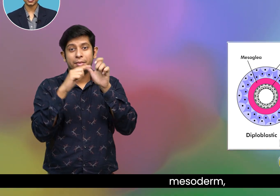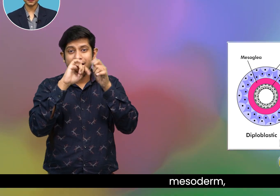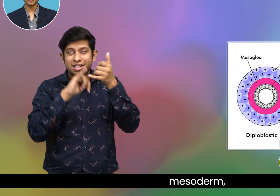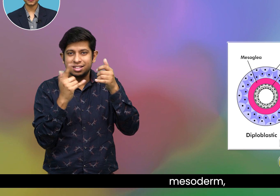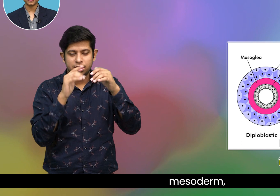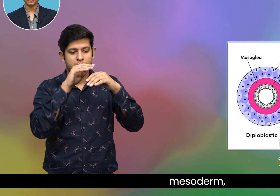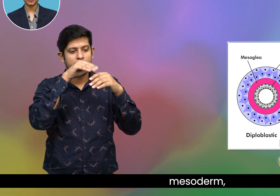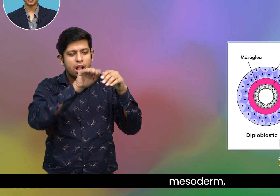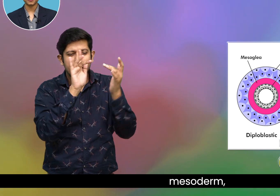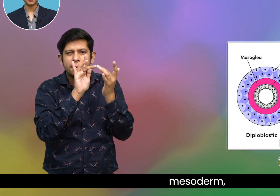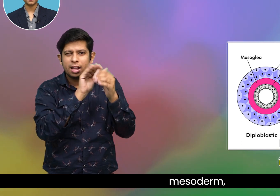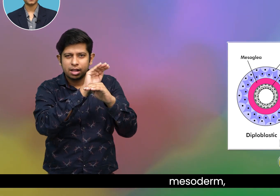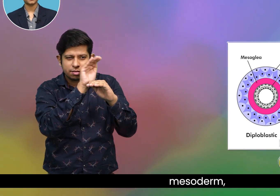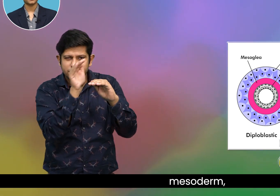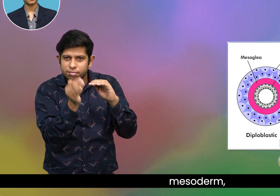mesoderm,